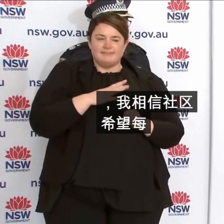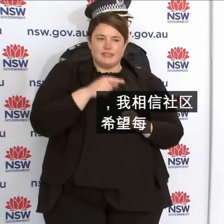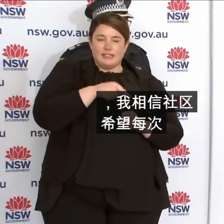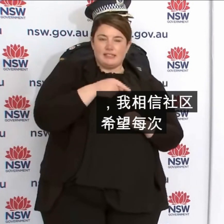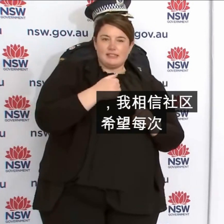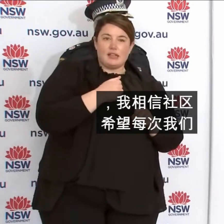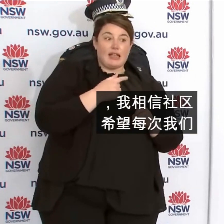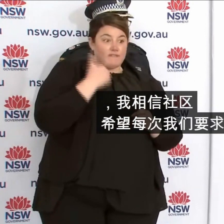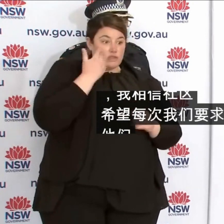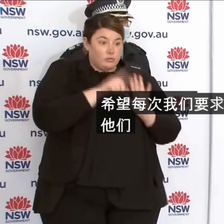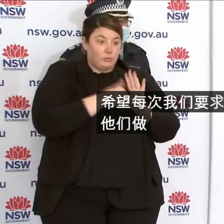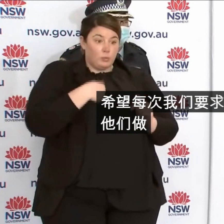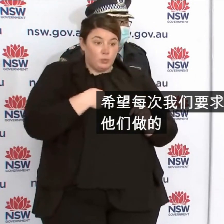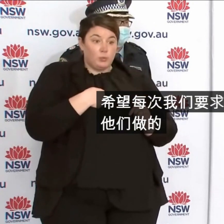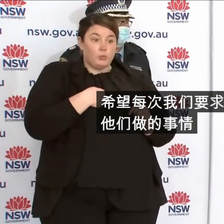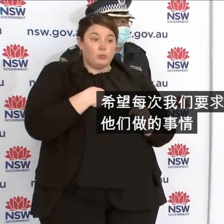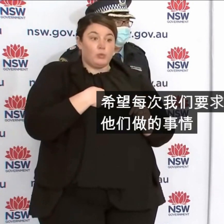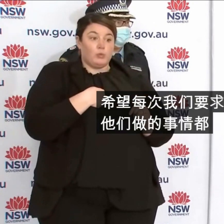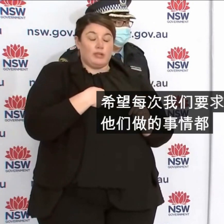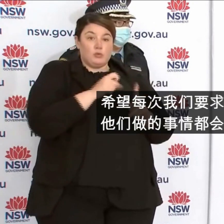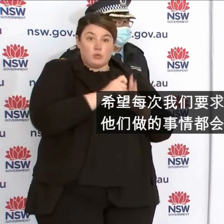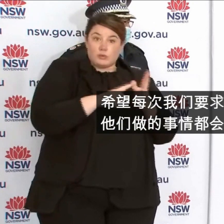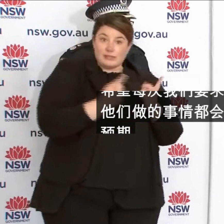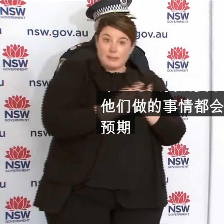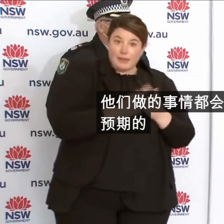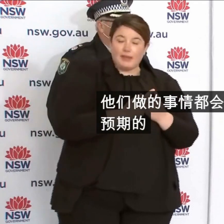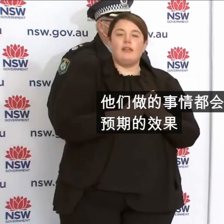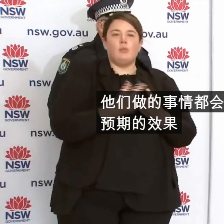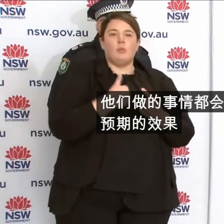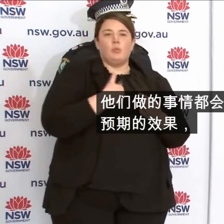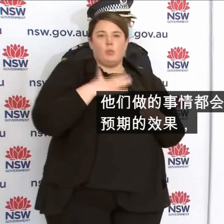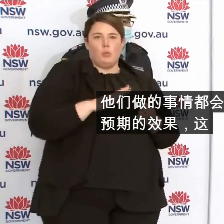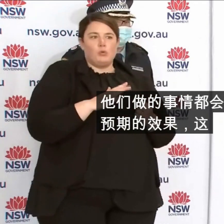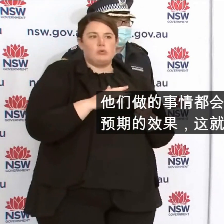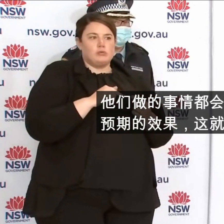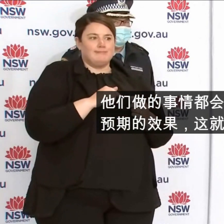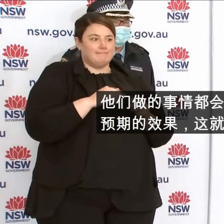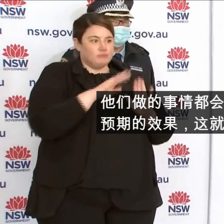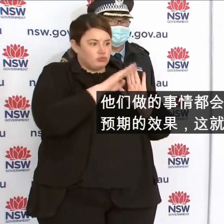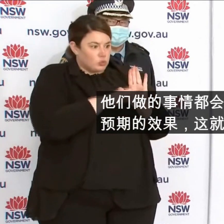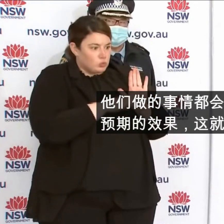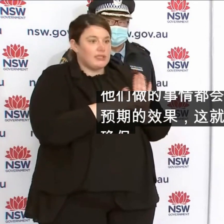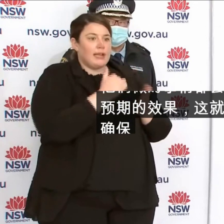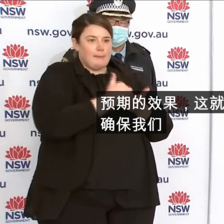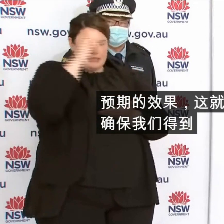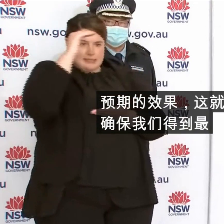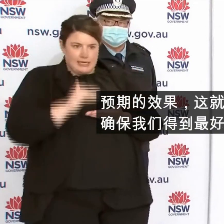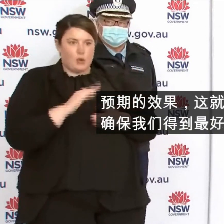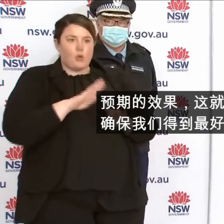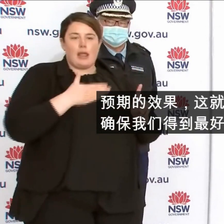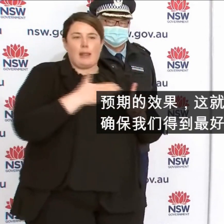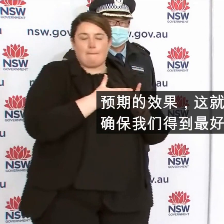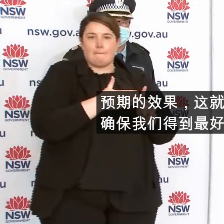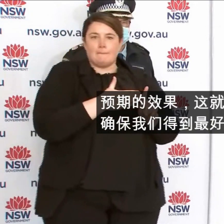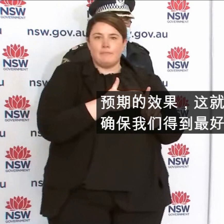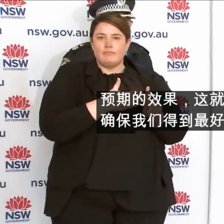would want confidence that every time we ask them to do things, it's going to have the desired effect. And that is why we make sure we get the